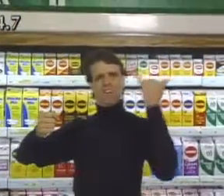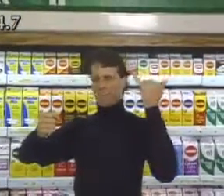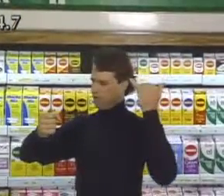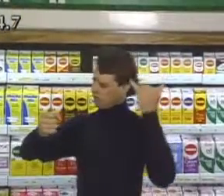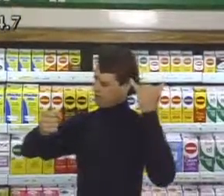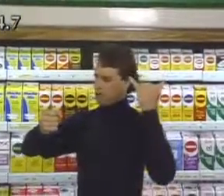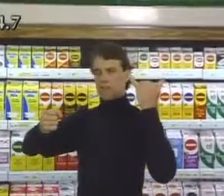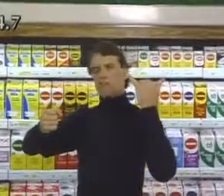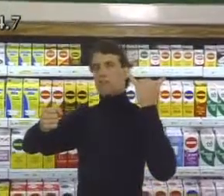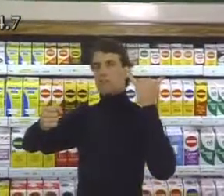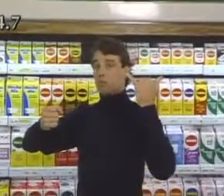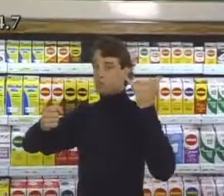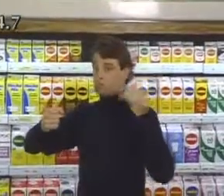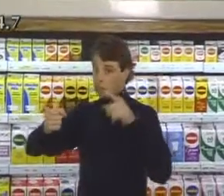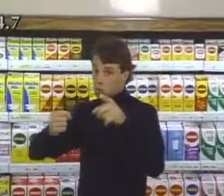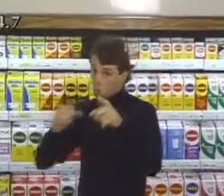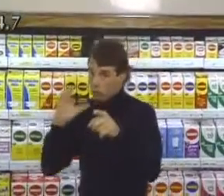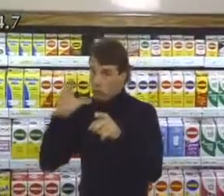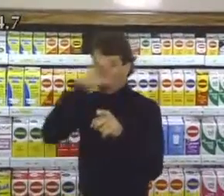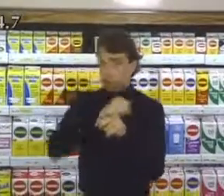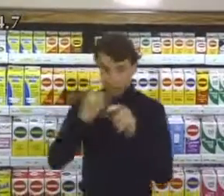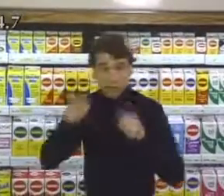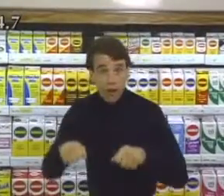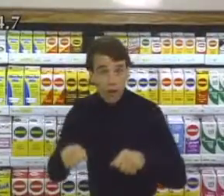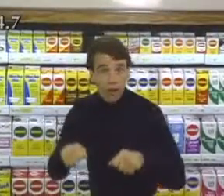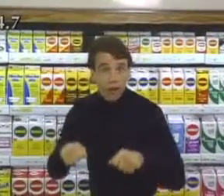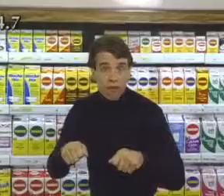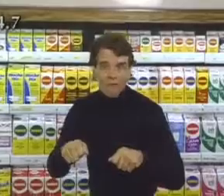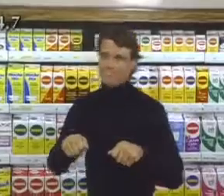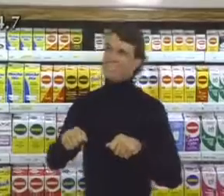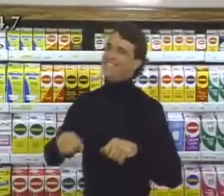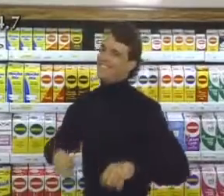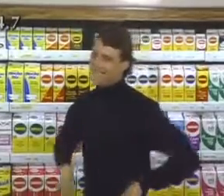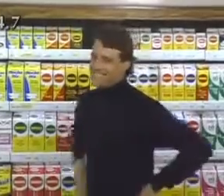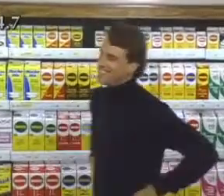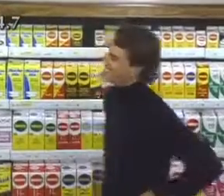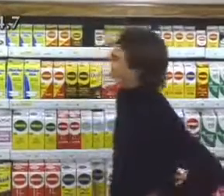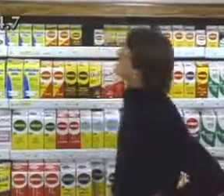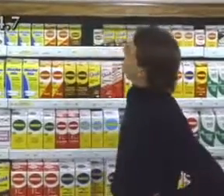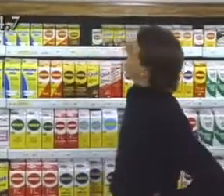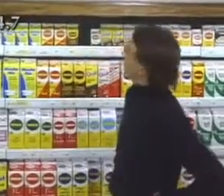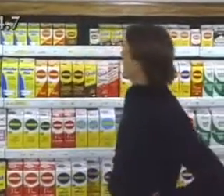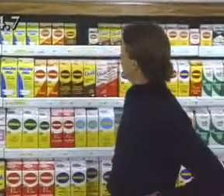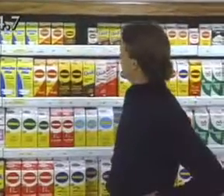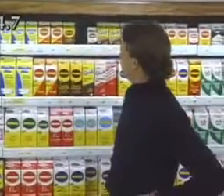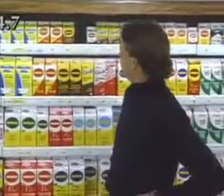Now, why is this a sign for milk? Can you guess? Yeah, you guessed